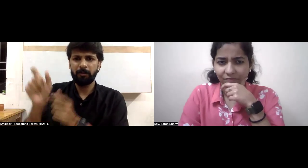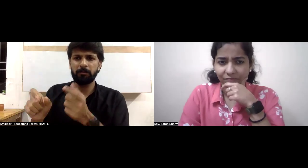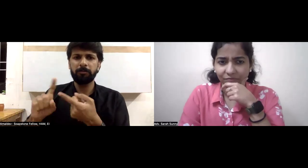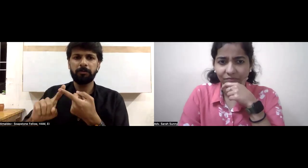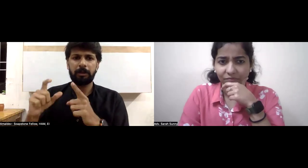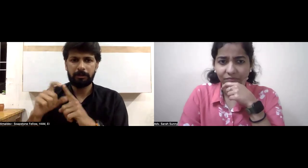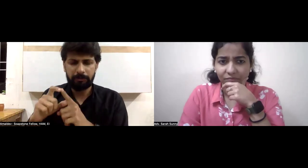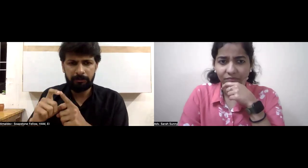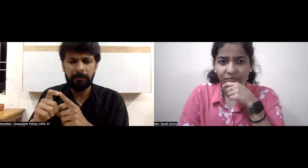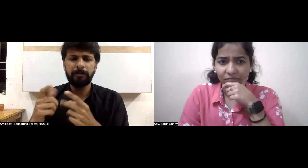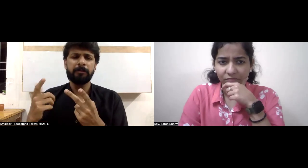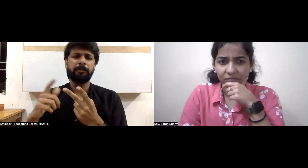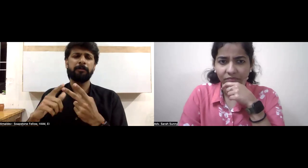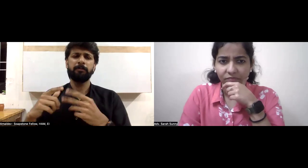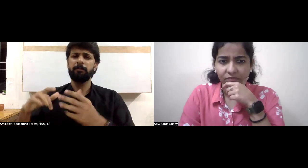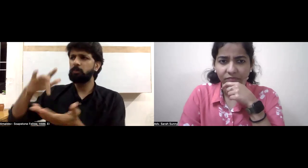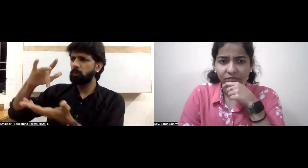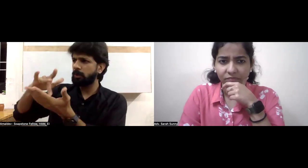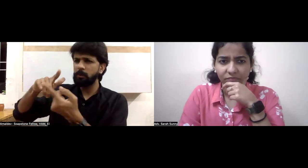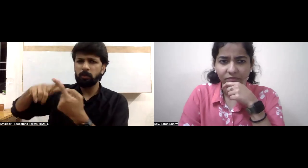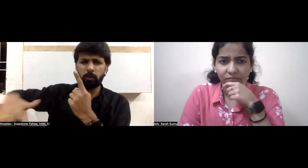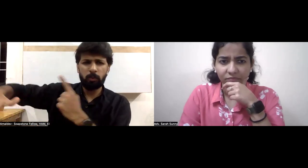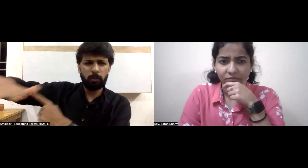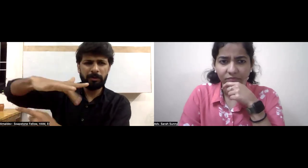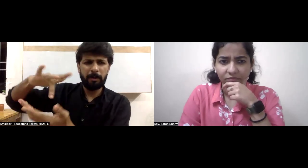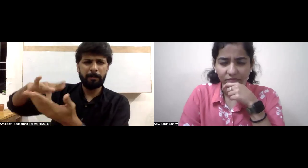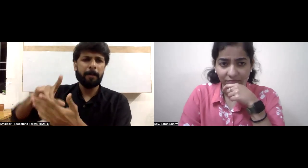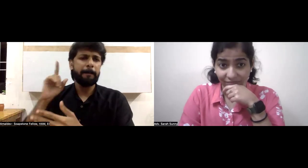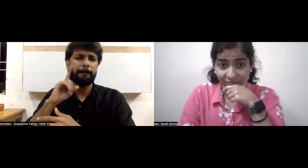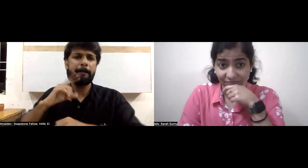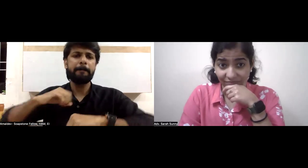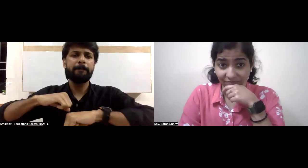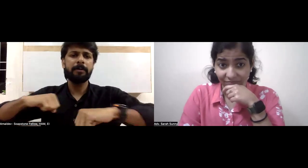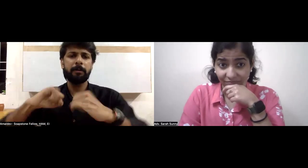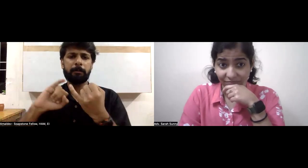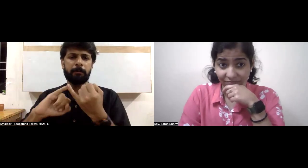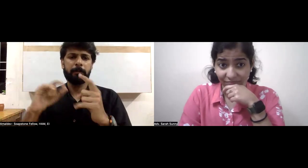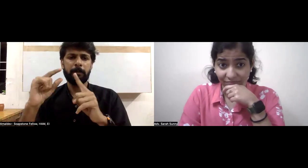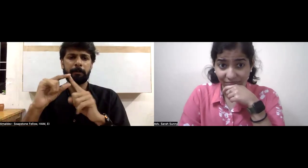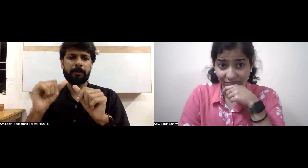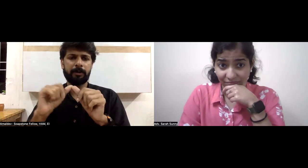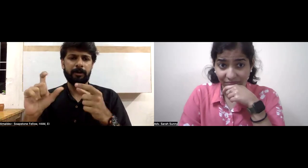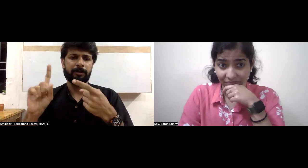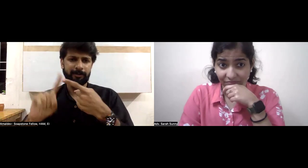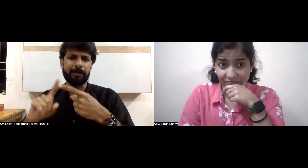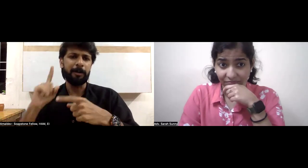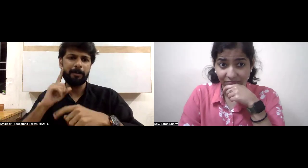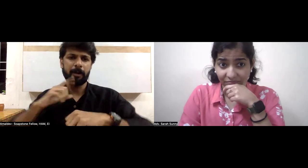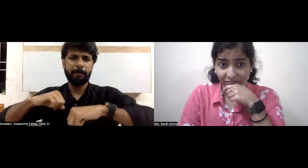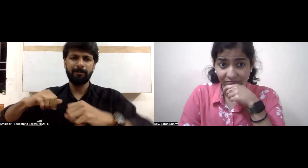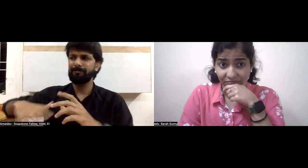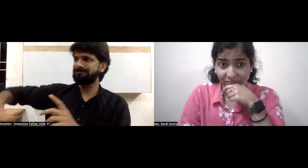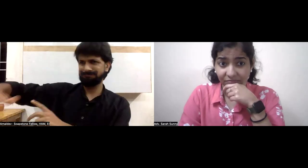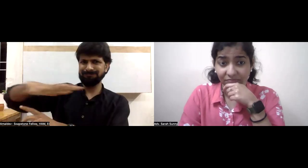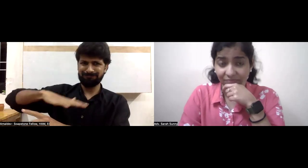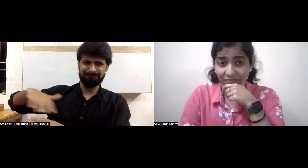There's, the human rights, and identity is what, the deaf community need that space,